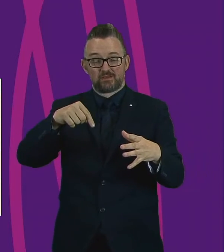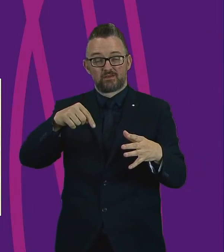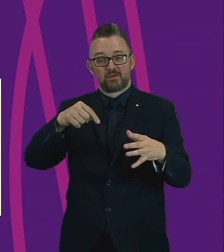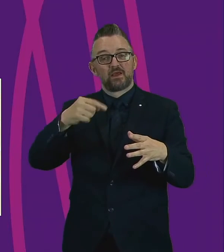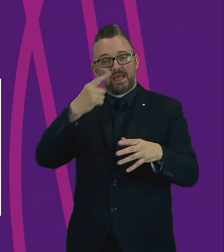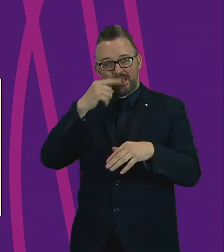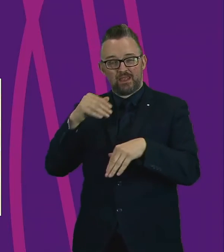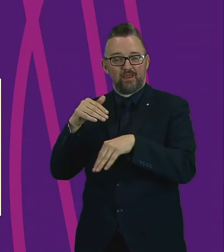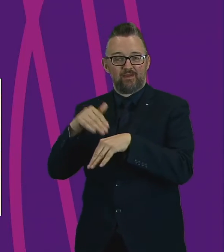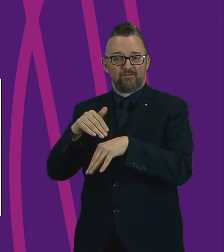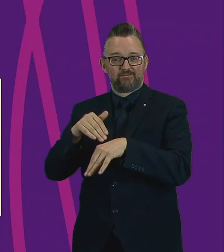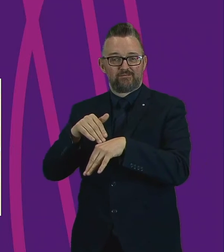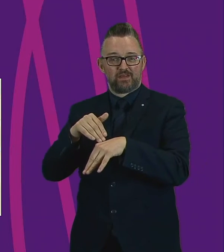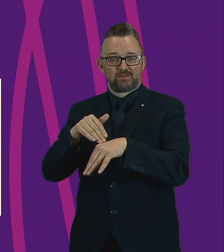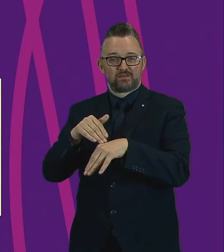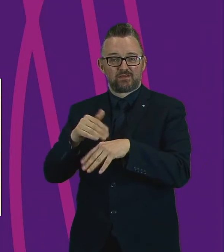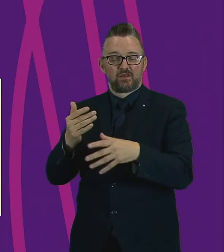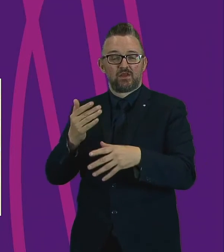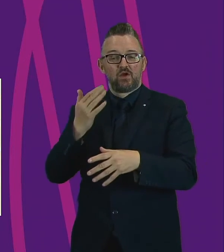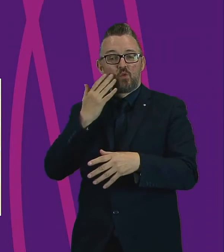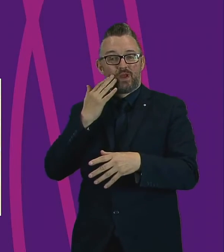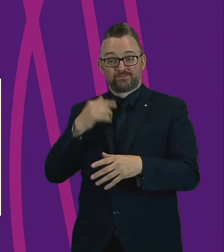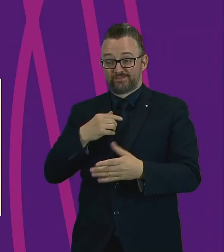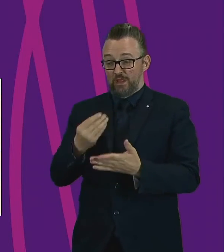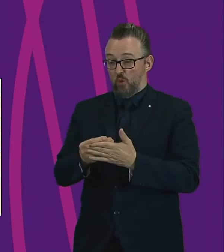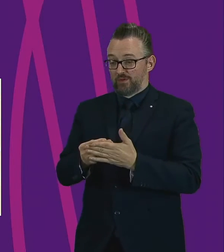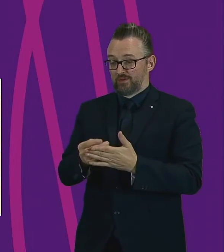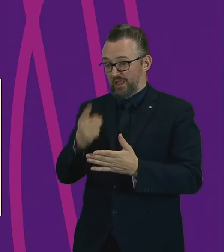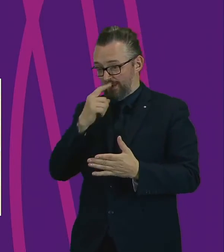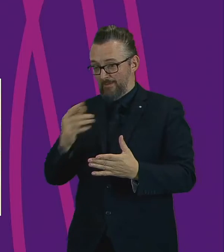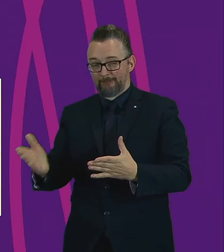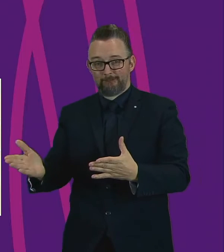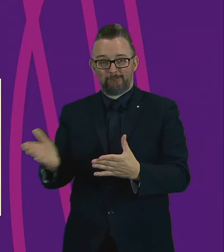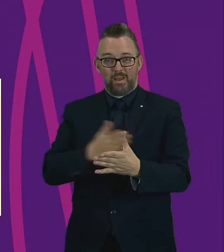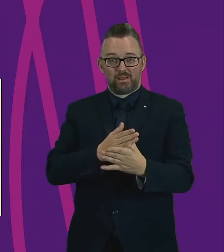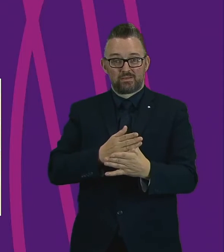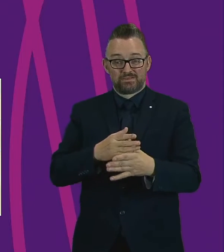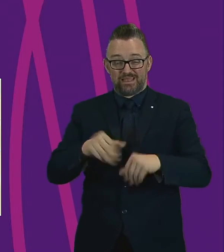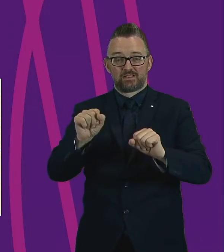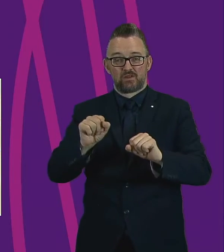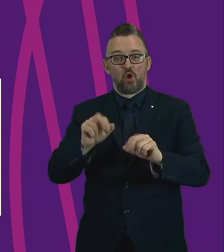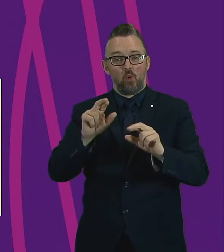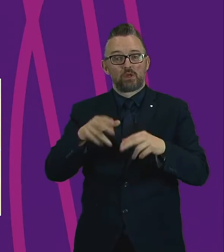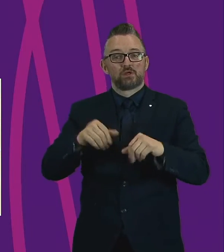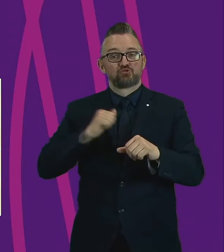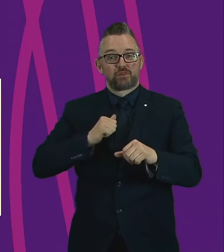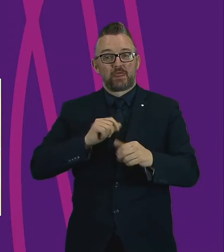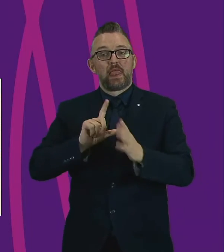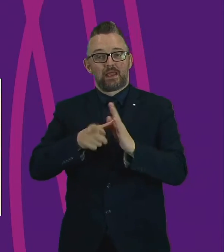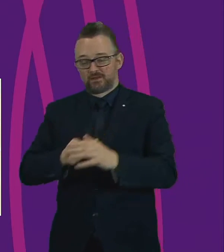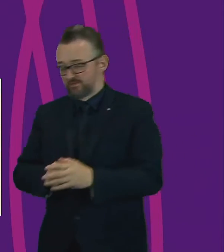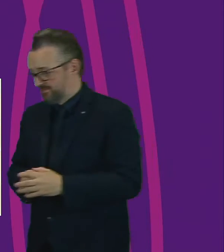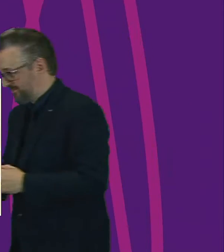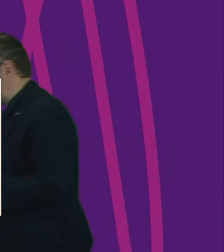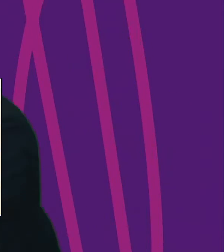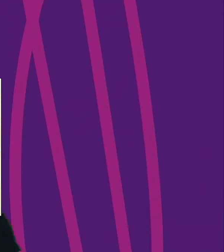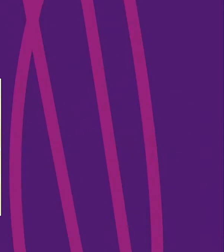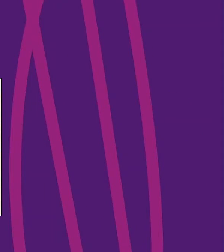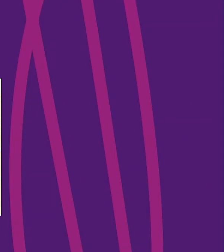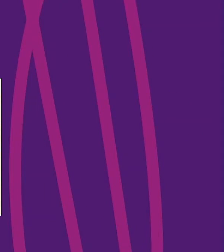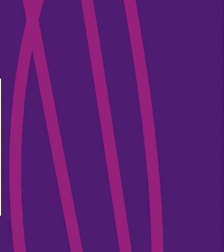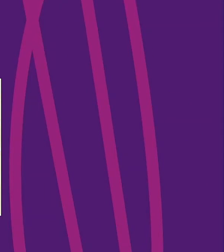on ensuring when we can restart our economy, and hopefully we can restart it sooner rather than later. And as